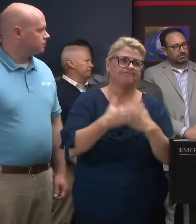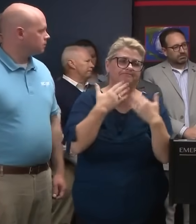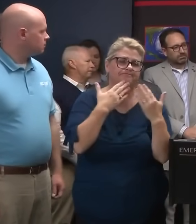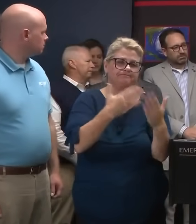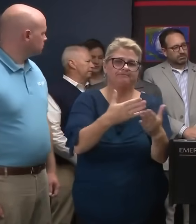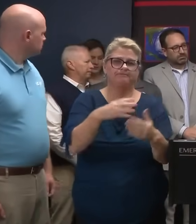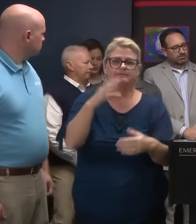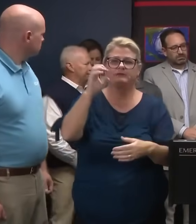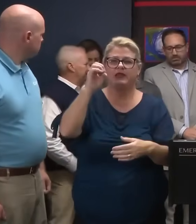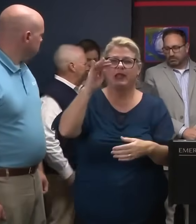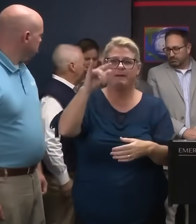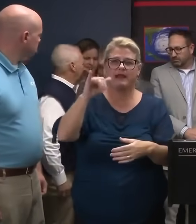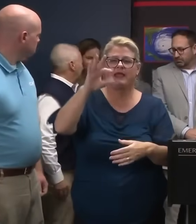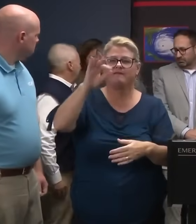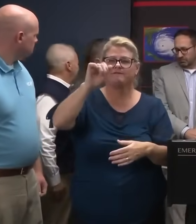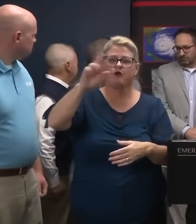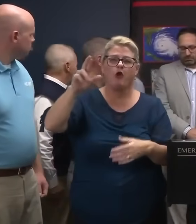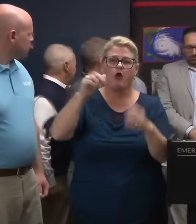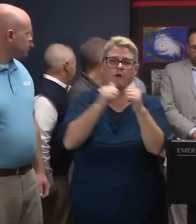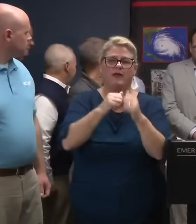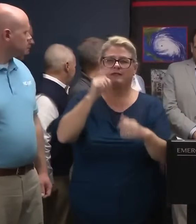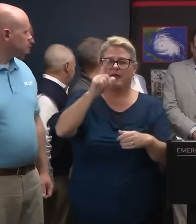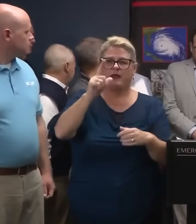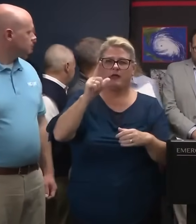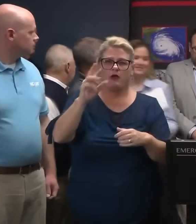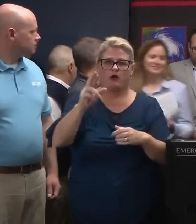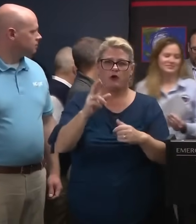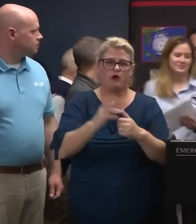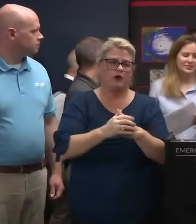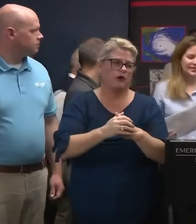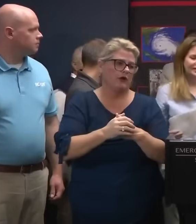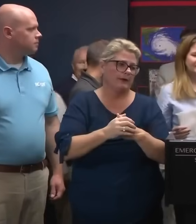Director Emily Farr, LLR.